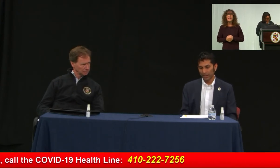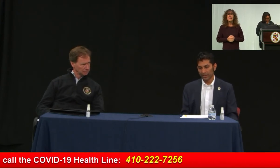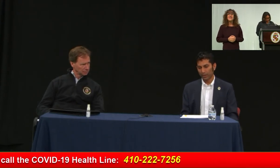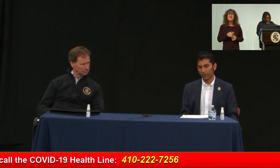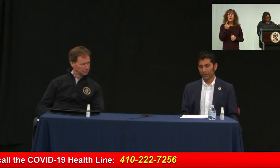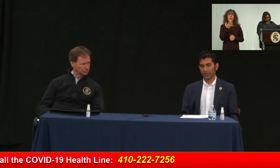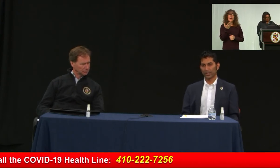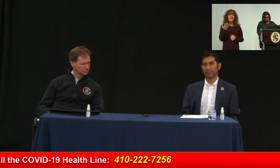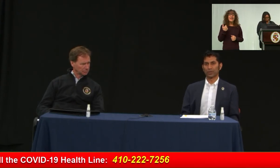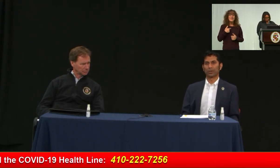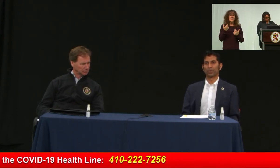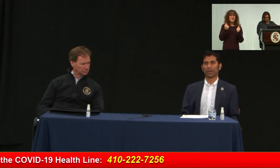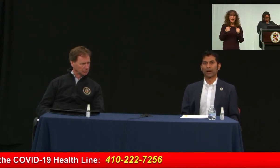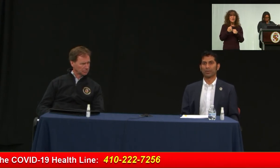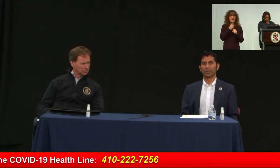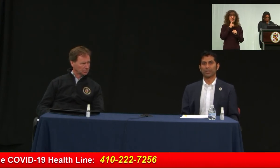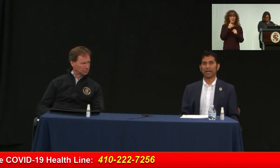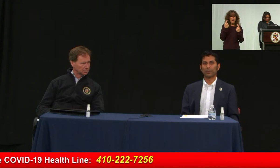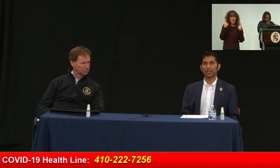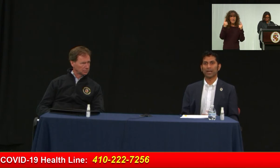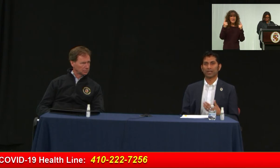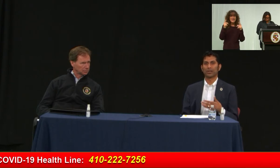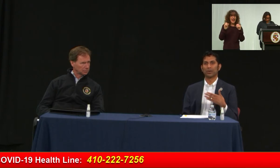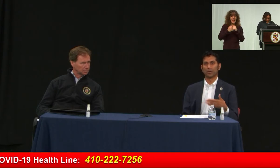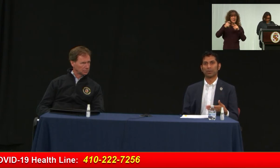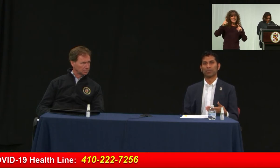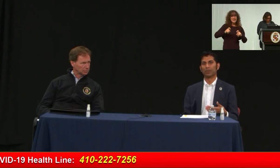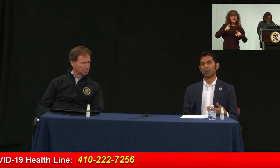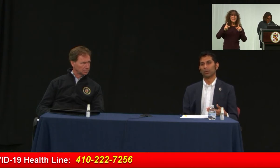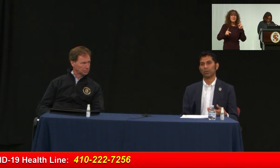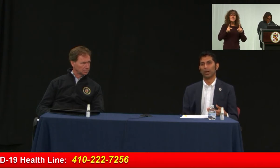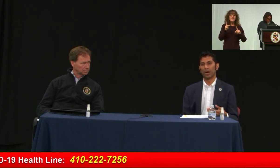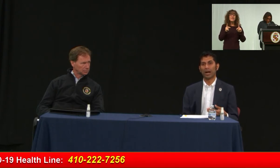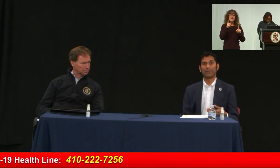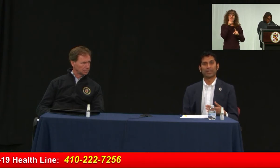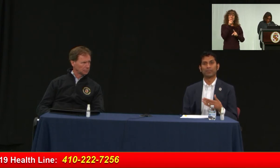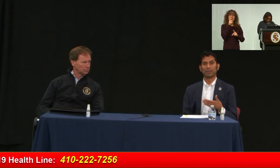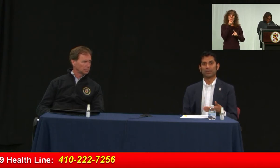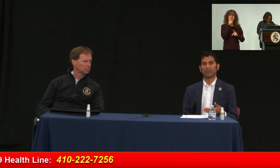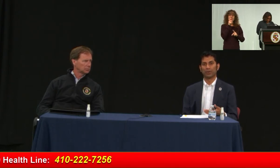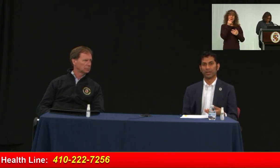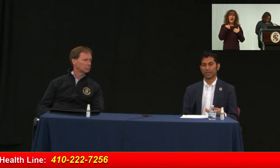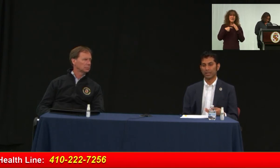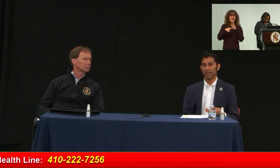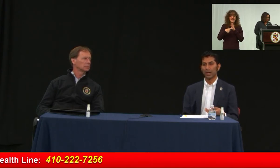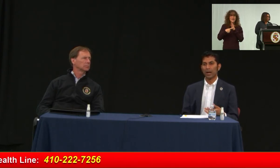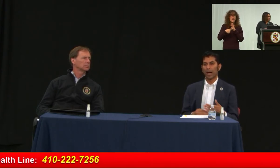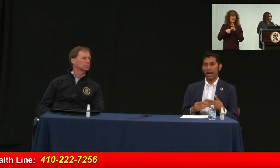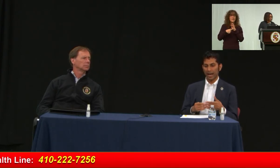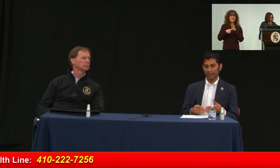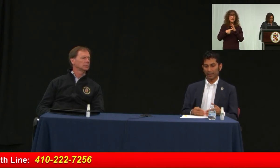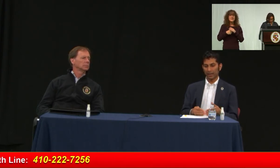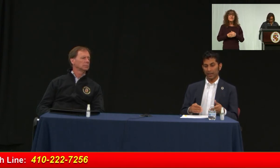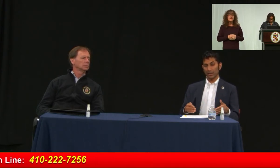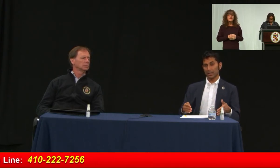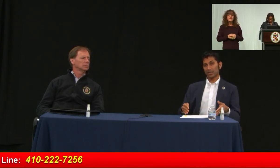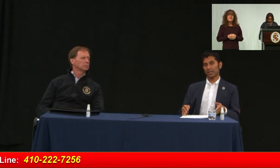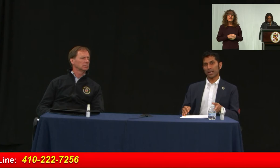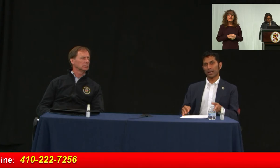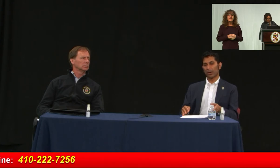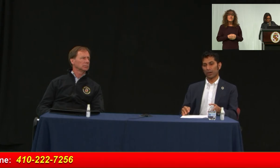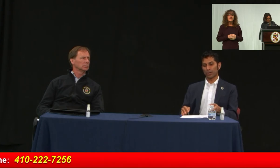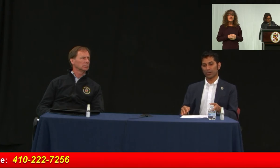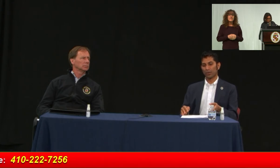of the things that we are trying to make sure that we accomplish is how do we test those people who have symptoms for this, and in